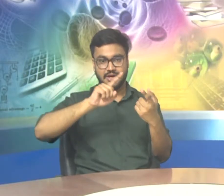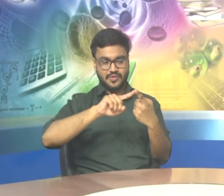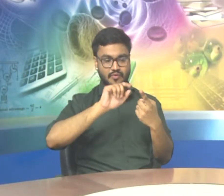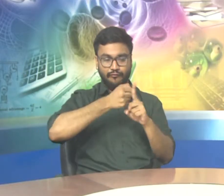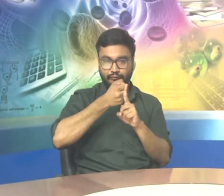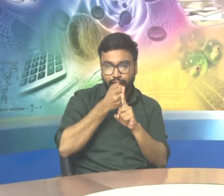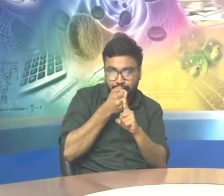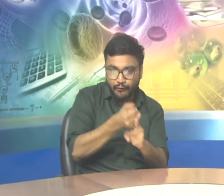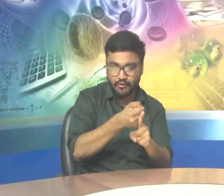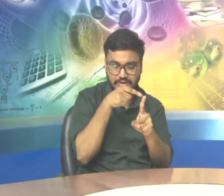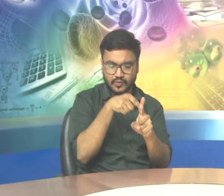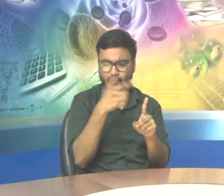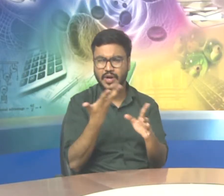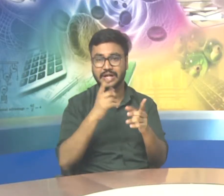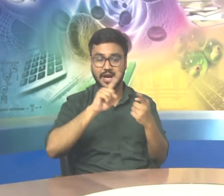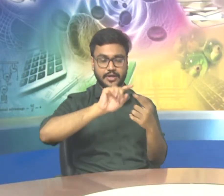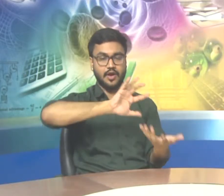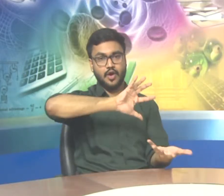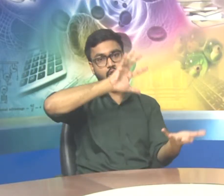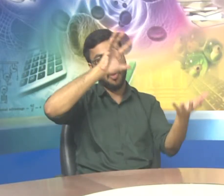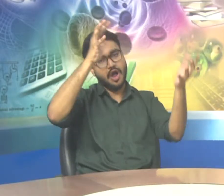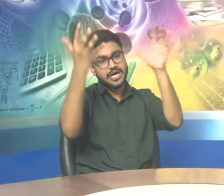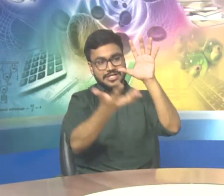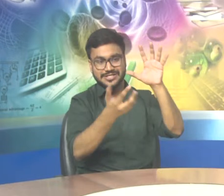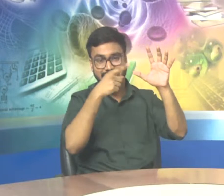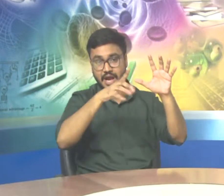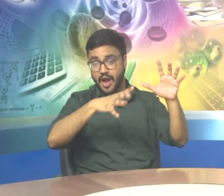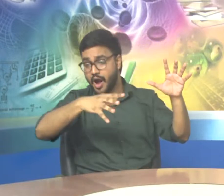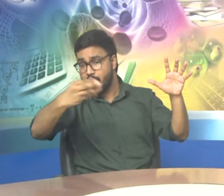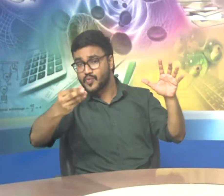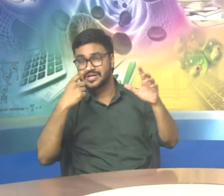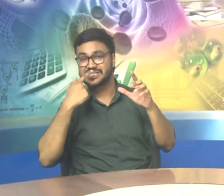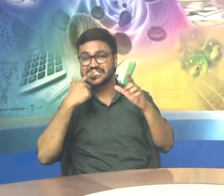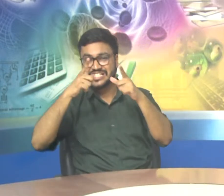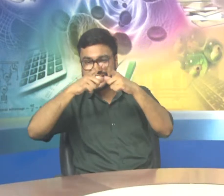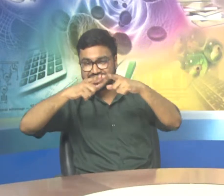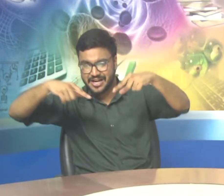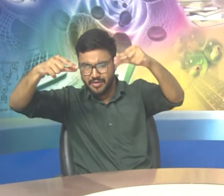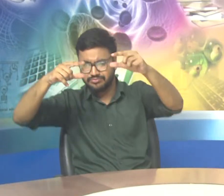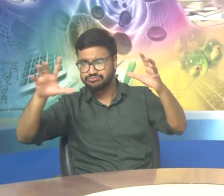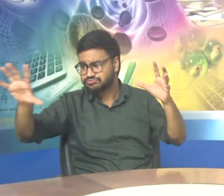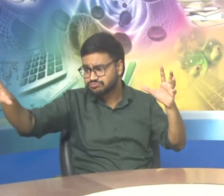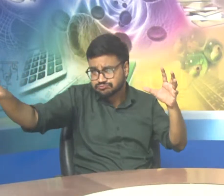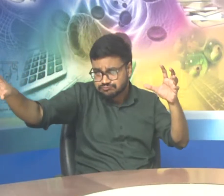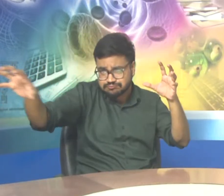Gravity is a force that pulls things to earth.